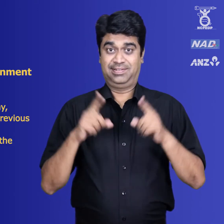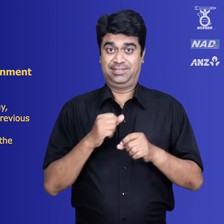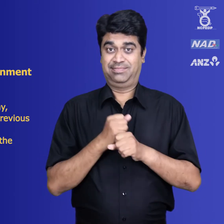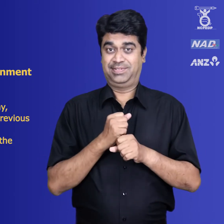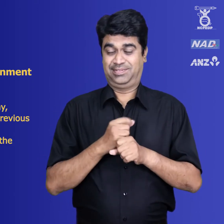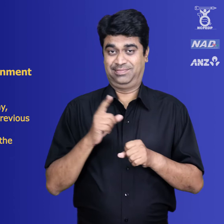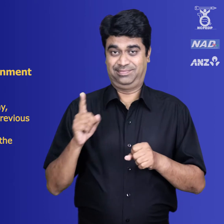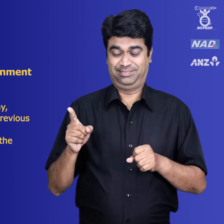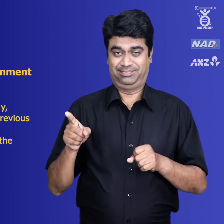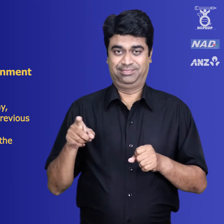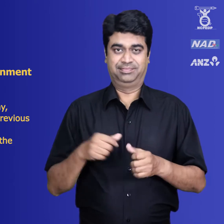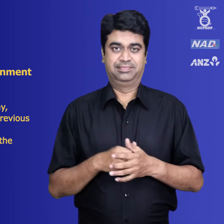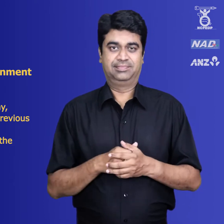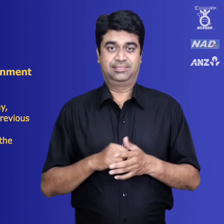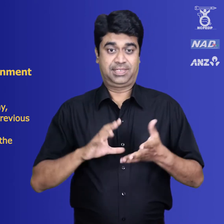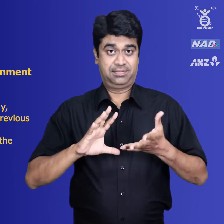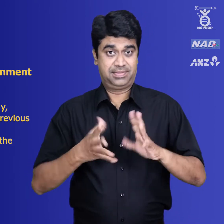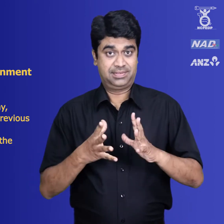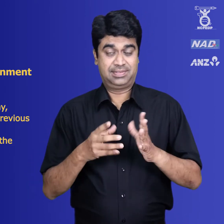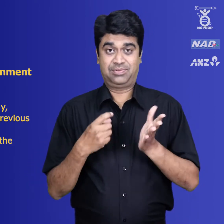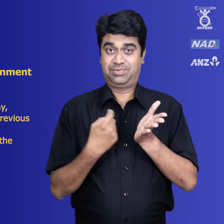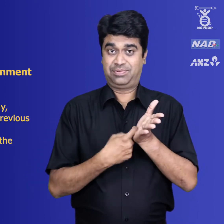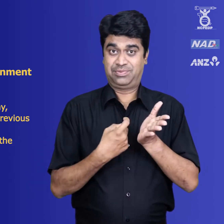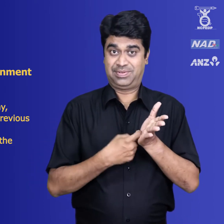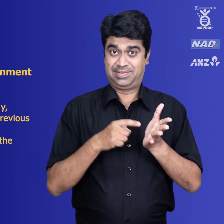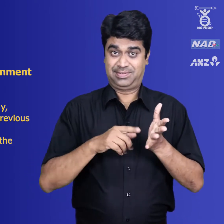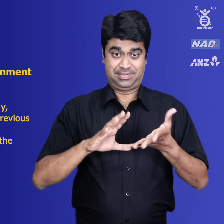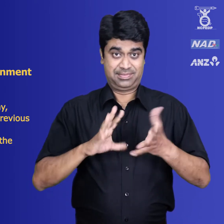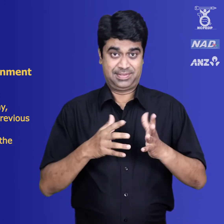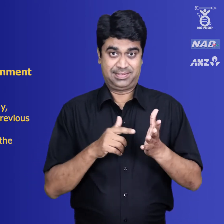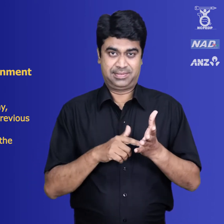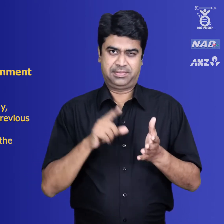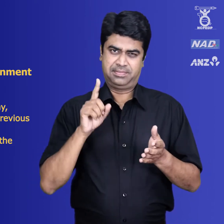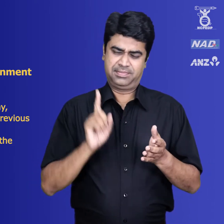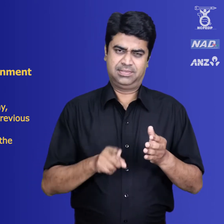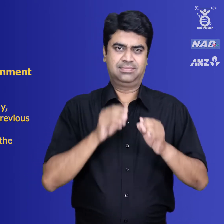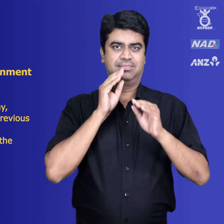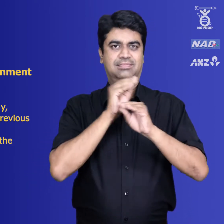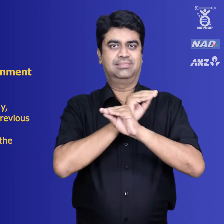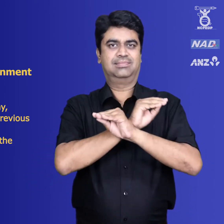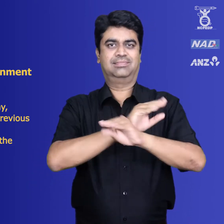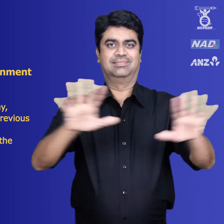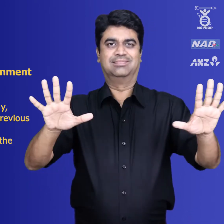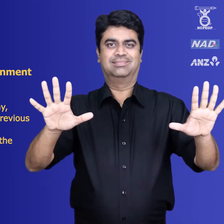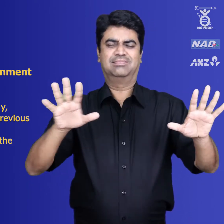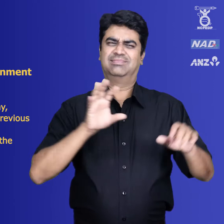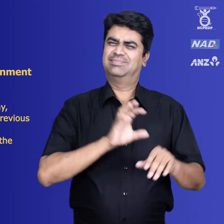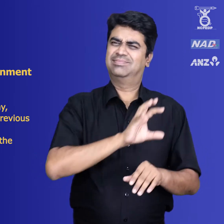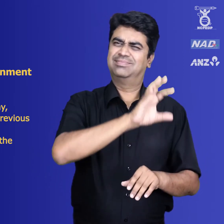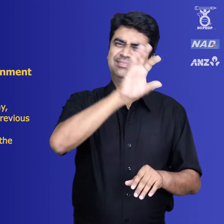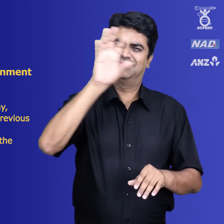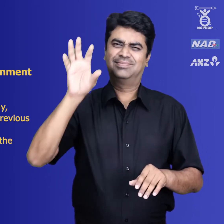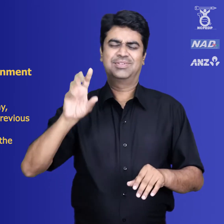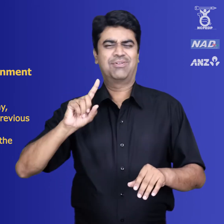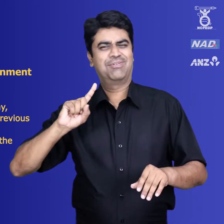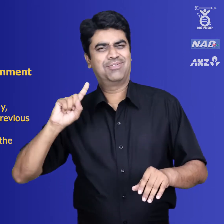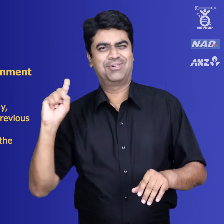The central government may, subject to the condition of previous publication, by notification